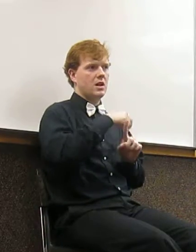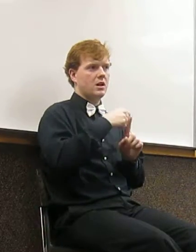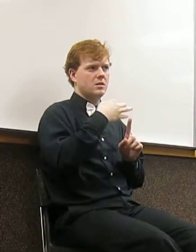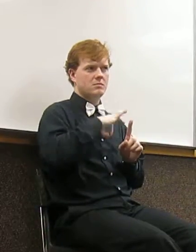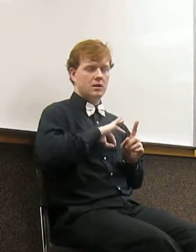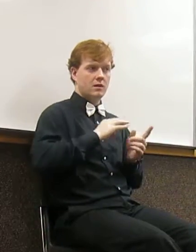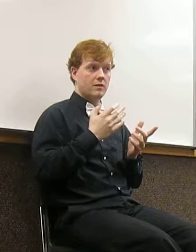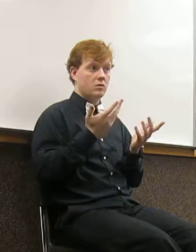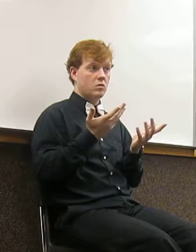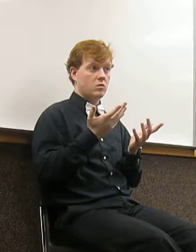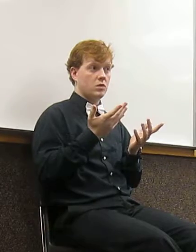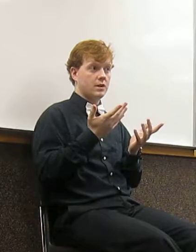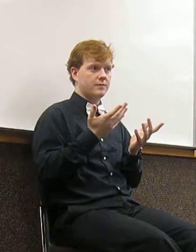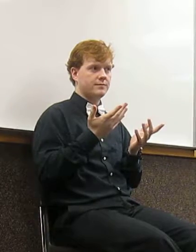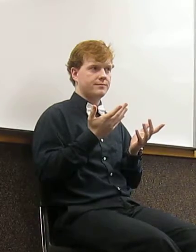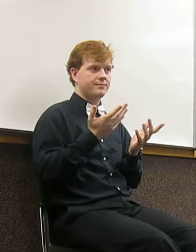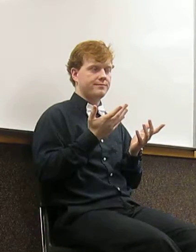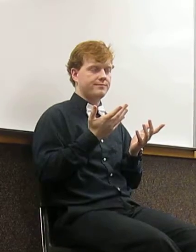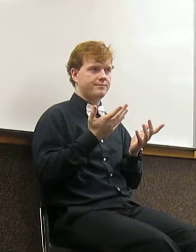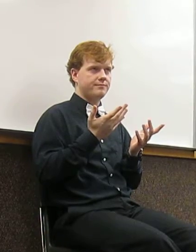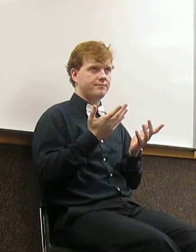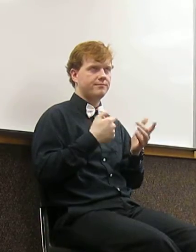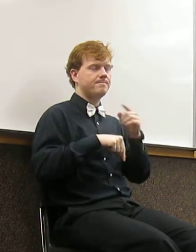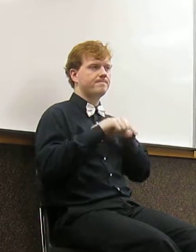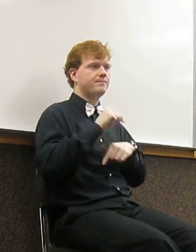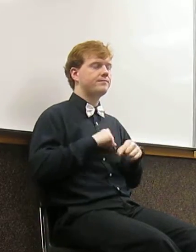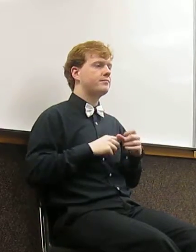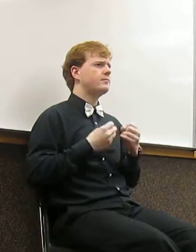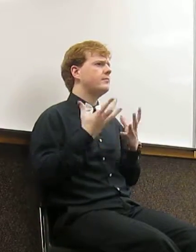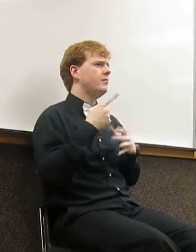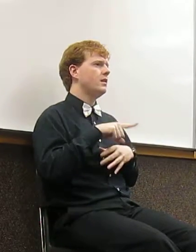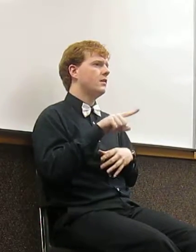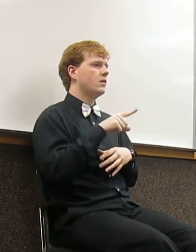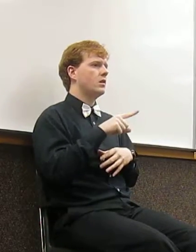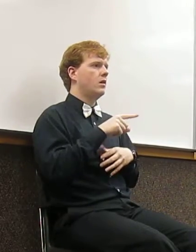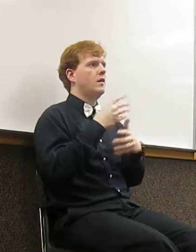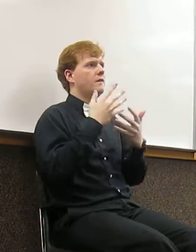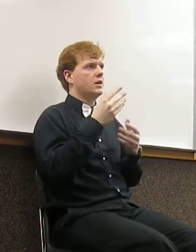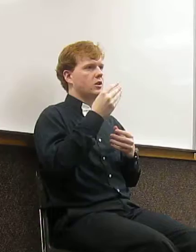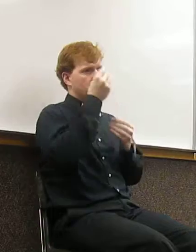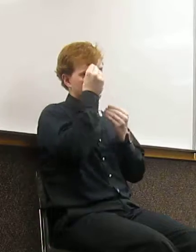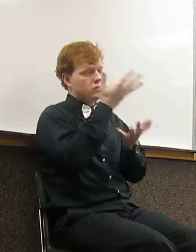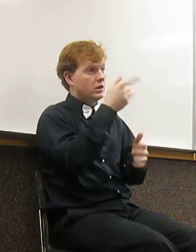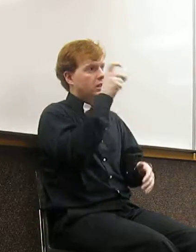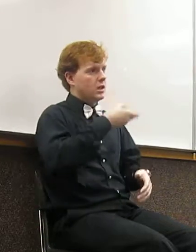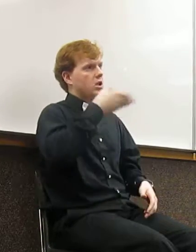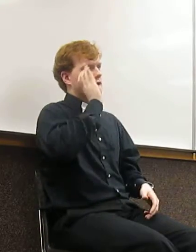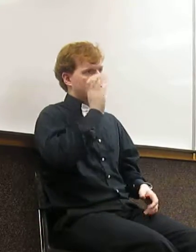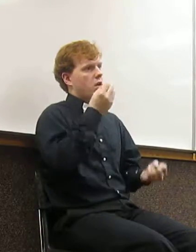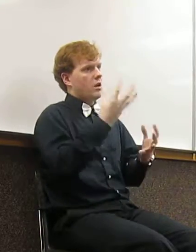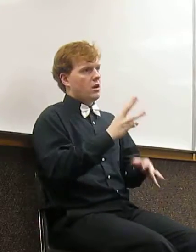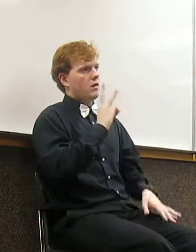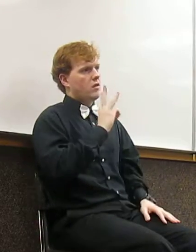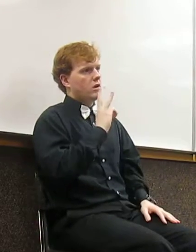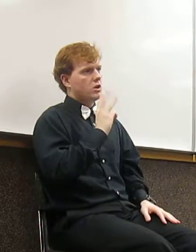Has anyone in this room, like how many of you, might raise a hand, have been told to drink a lot of water? You need to drink this much water. Okay, 8 a